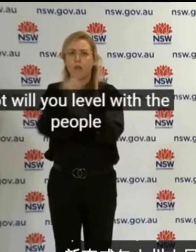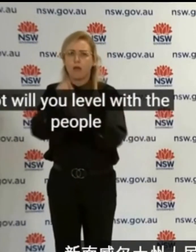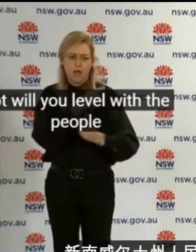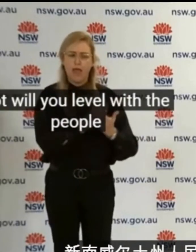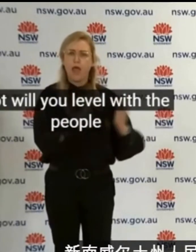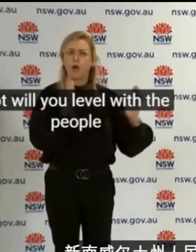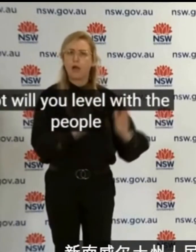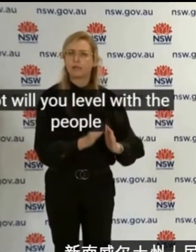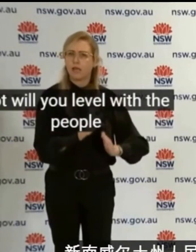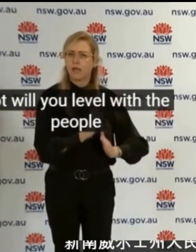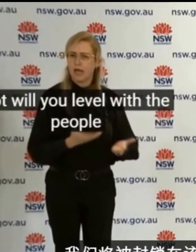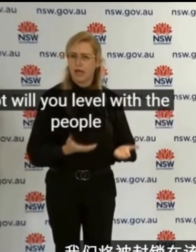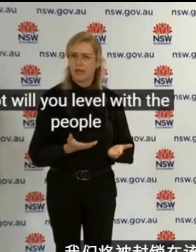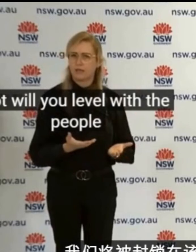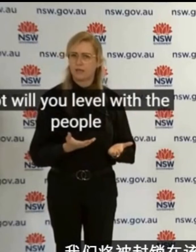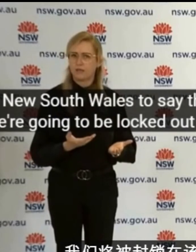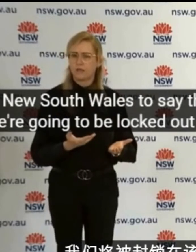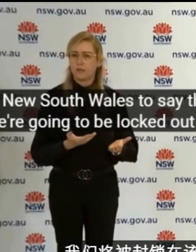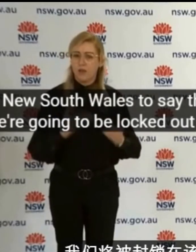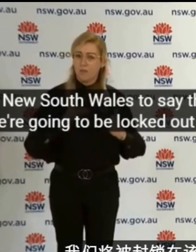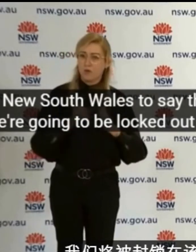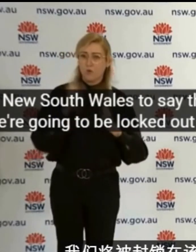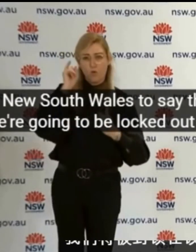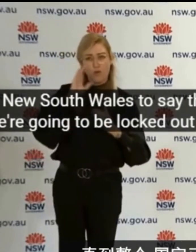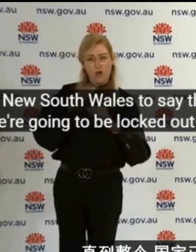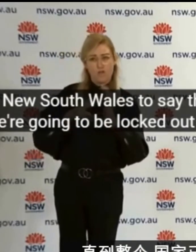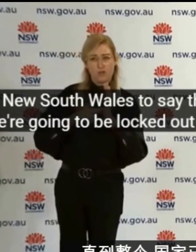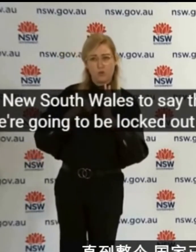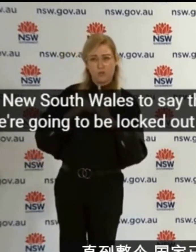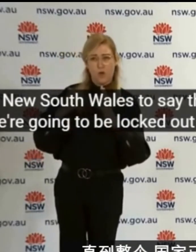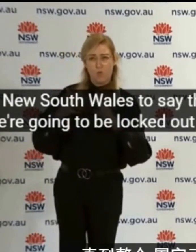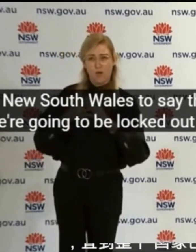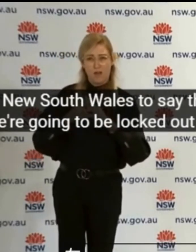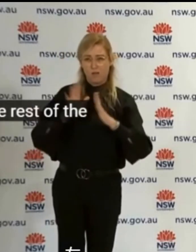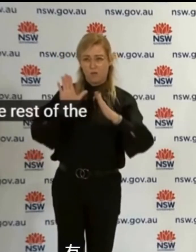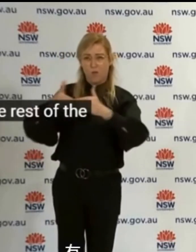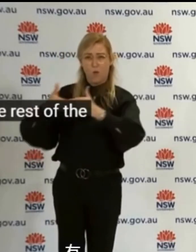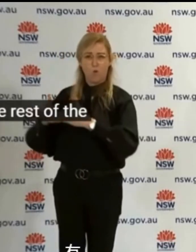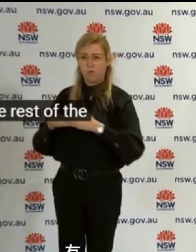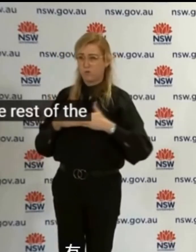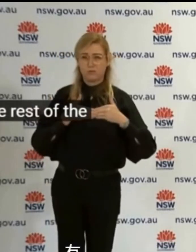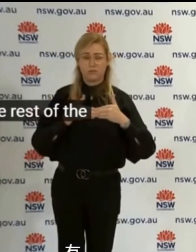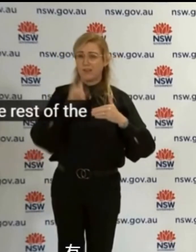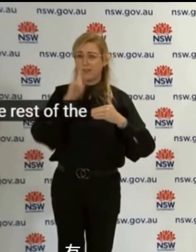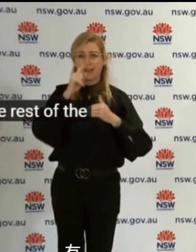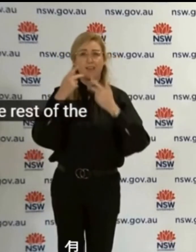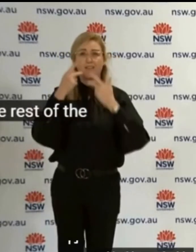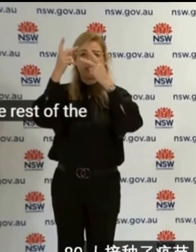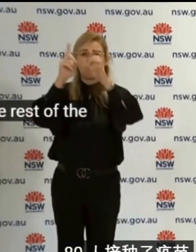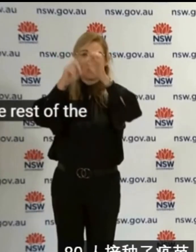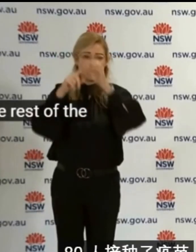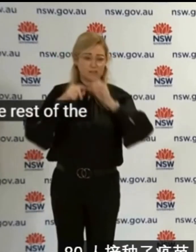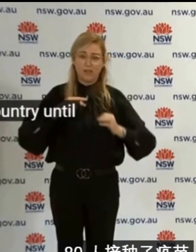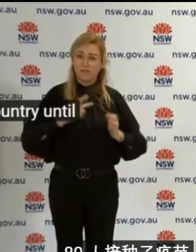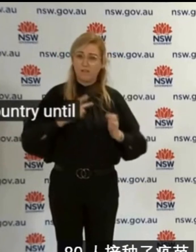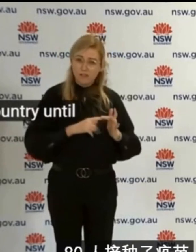we're going to be locked out of the rest of the country until the whole country gets to 80% of the population being vaccinated? Well, no.